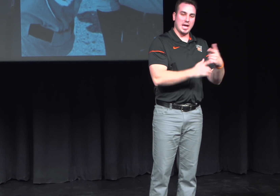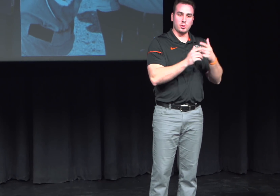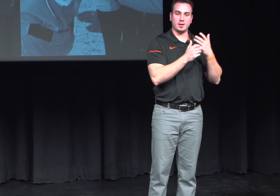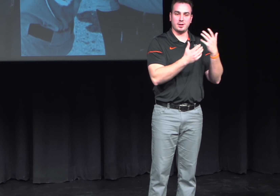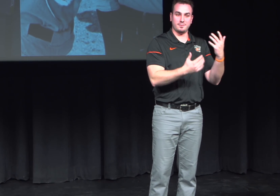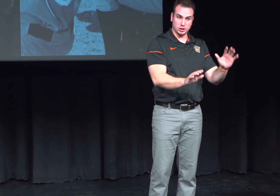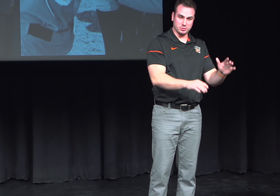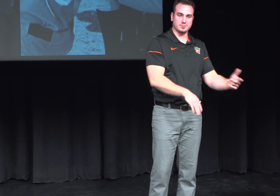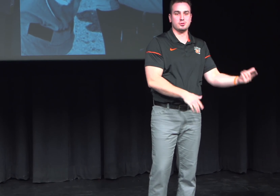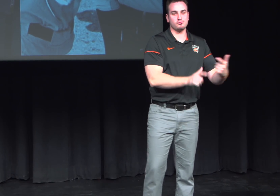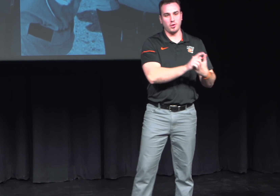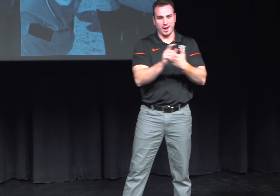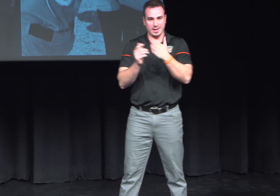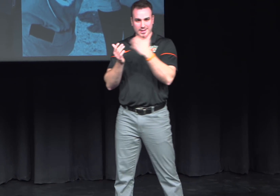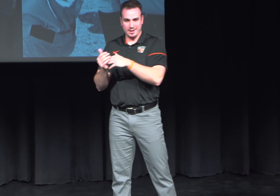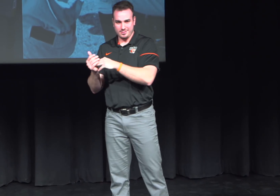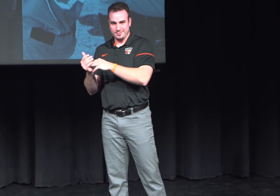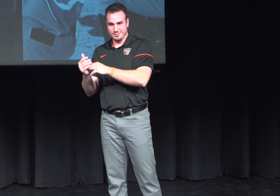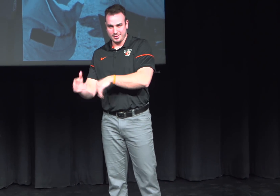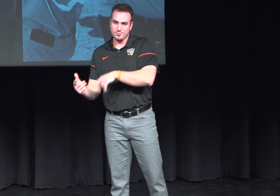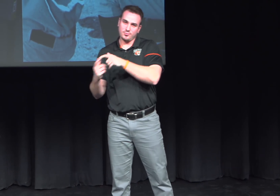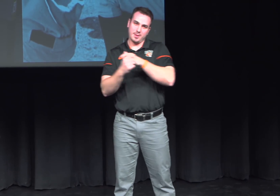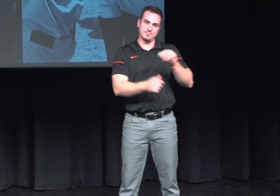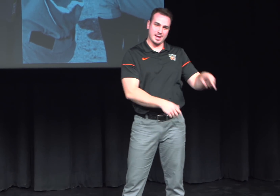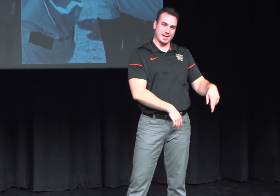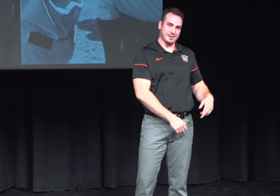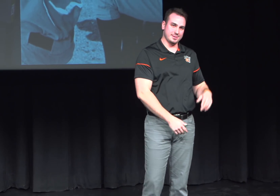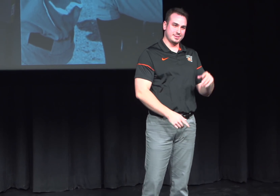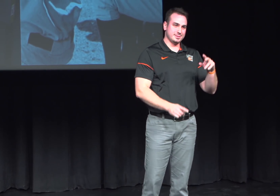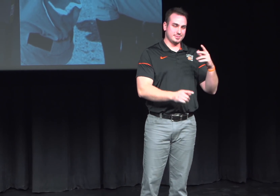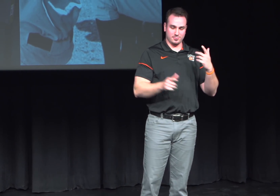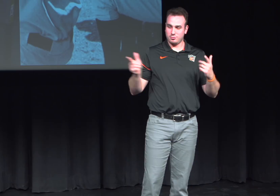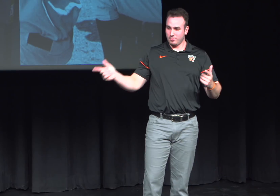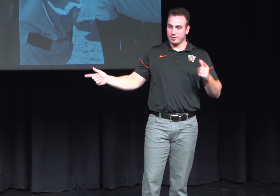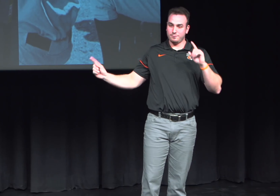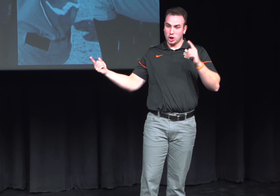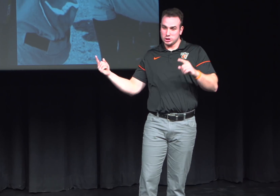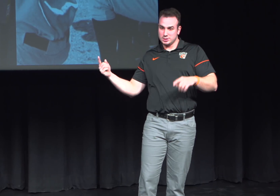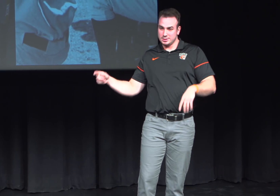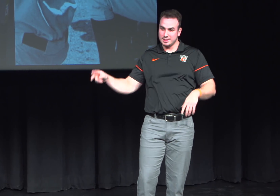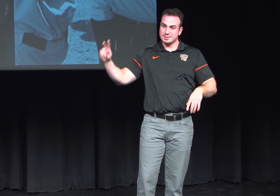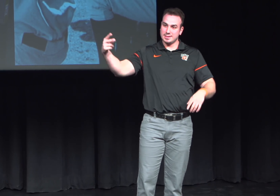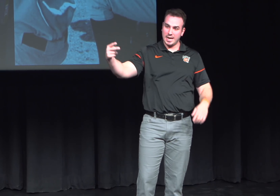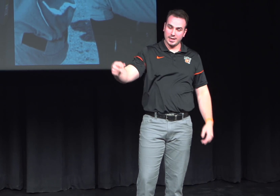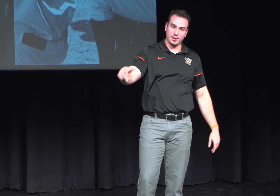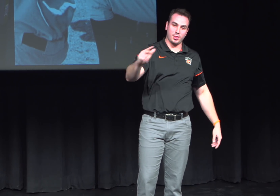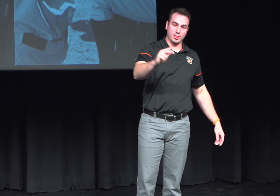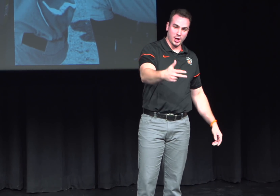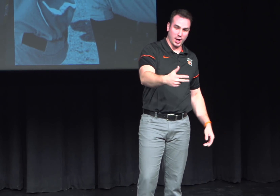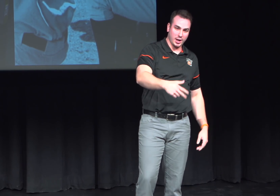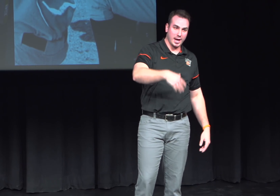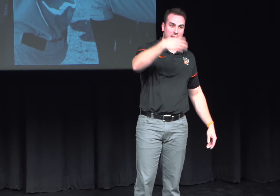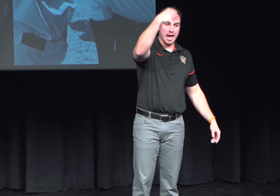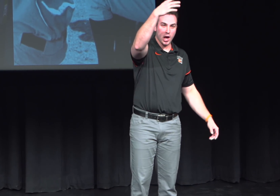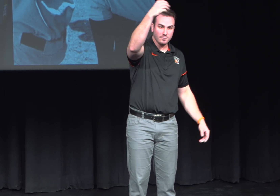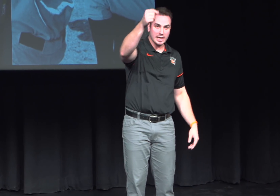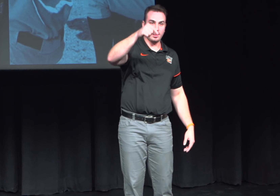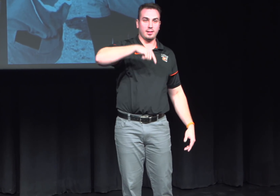Then when we're done with that, then we would run again. We'd come back, and then he would yell to the next person. So we would run from